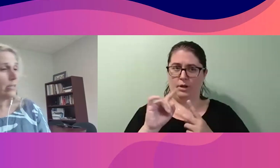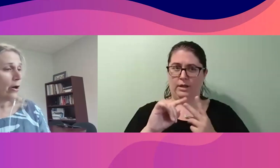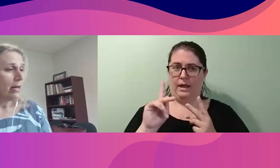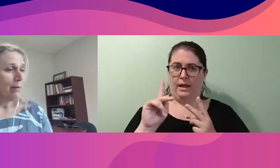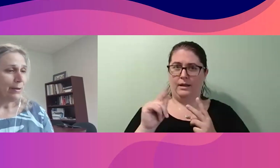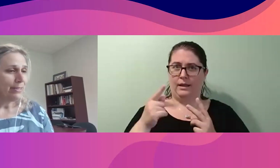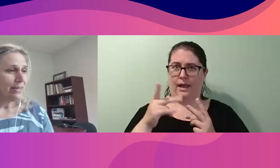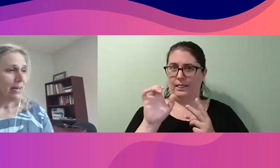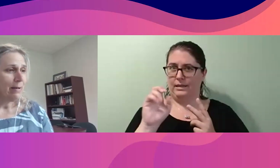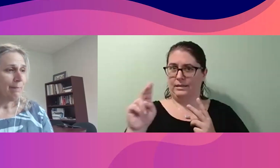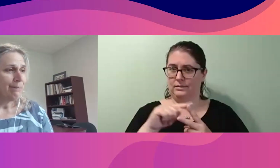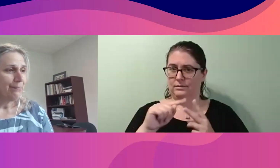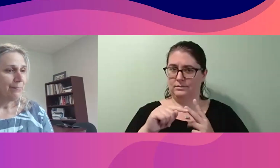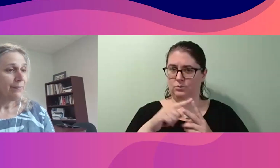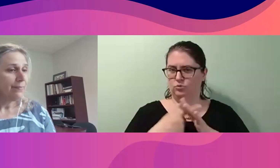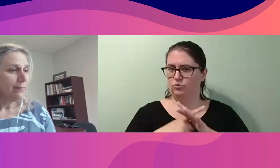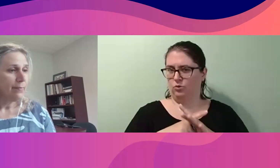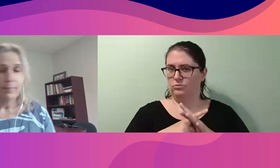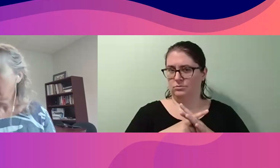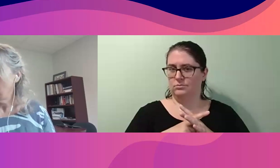to talk about,